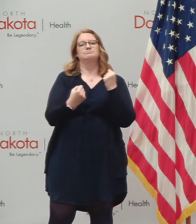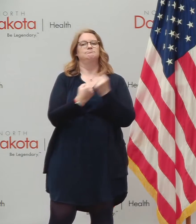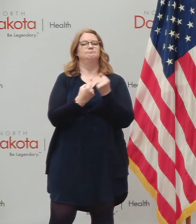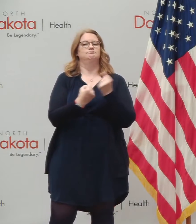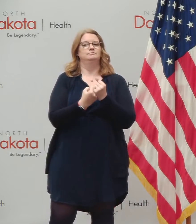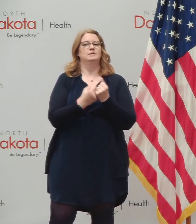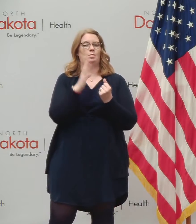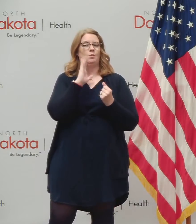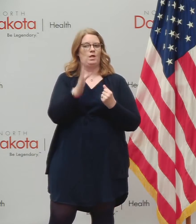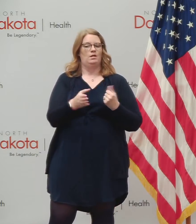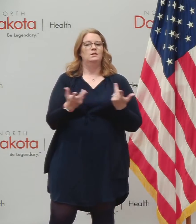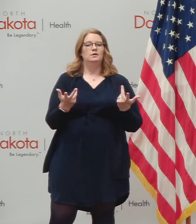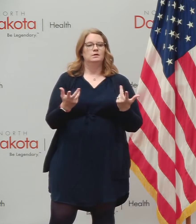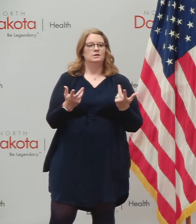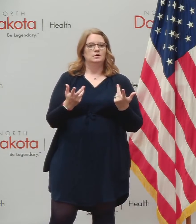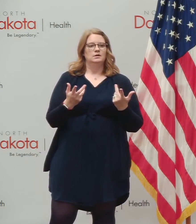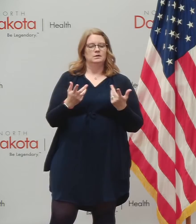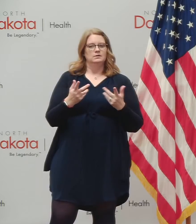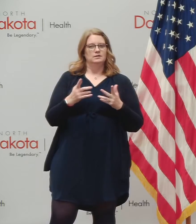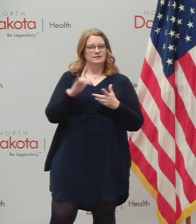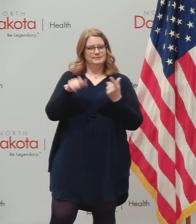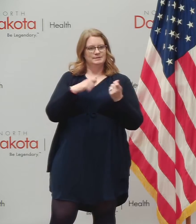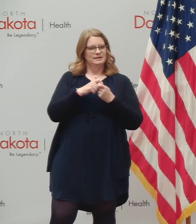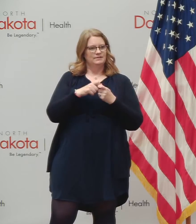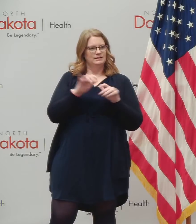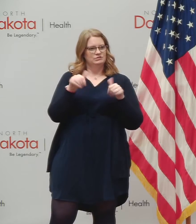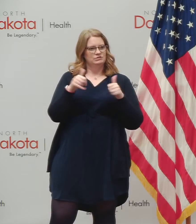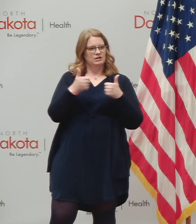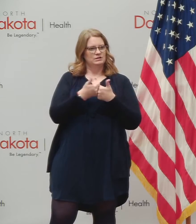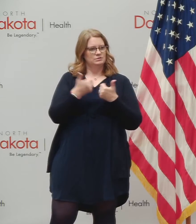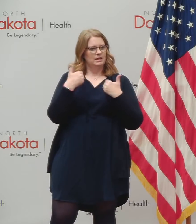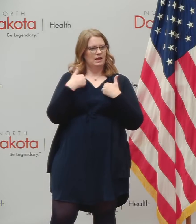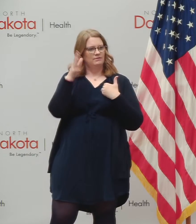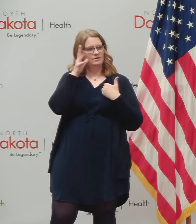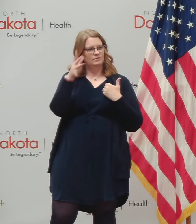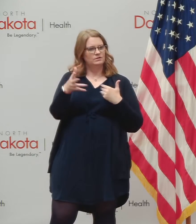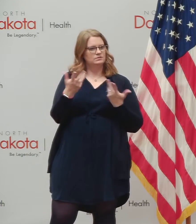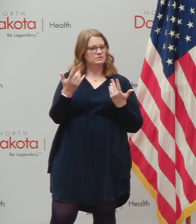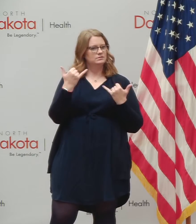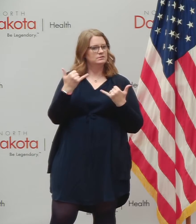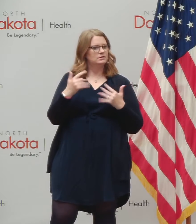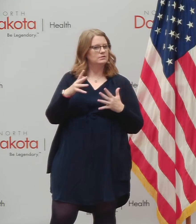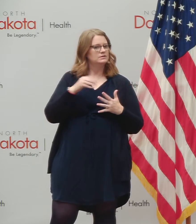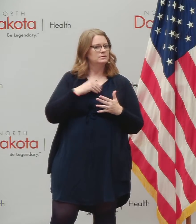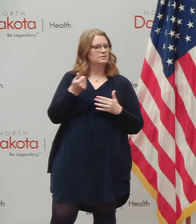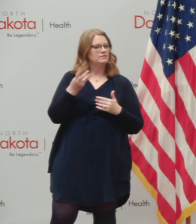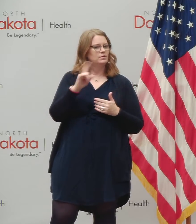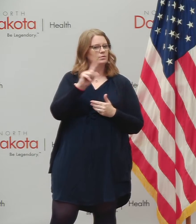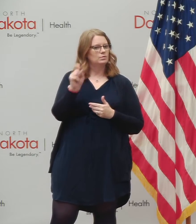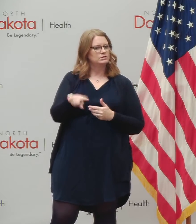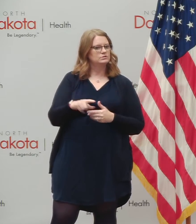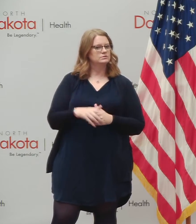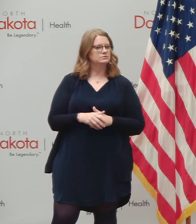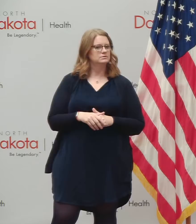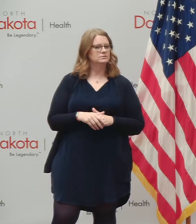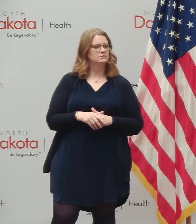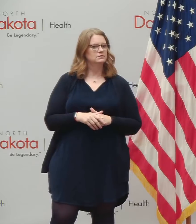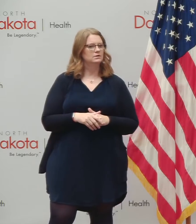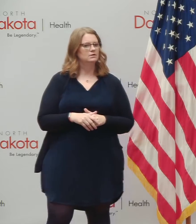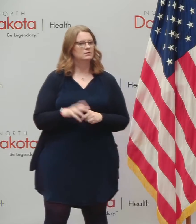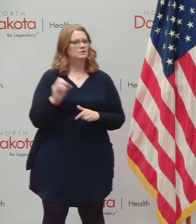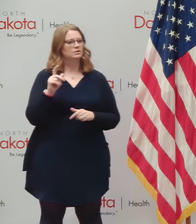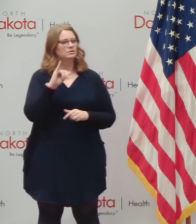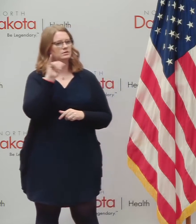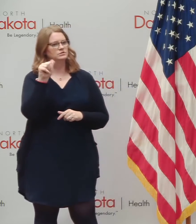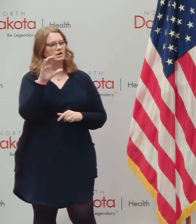navigate the certain challenges that we have in front of us. With that, we'll take time to stand for a few questions. Okay, I'm going to go